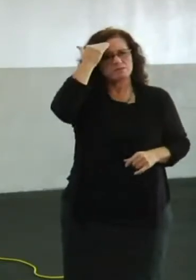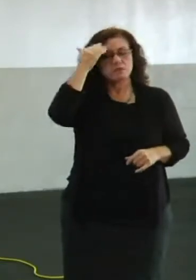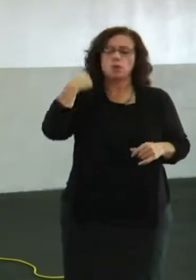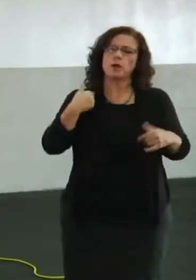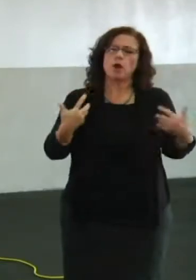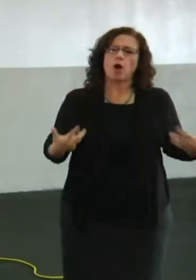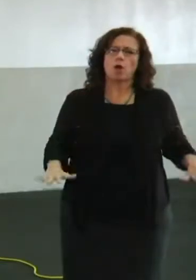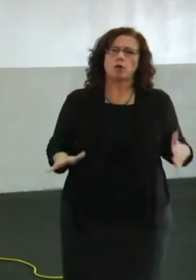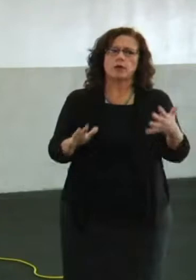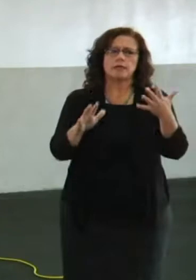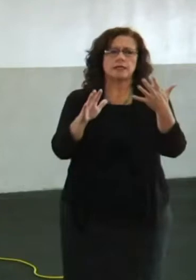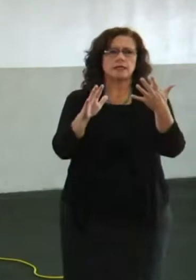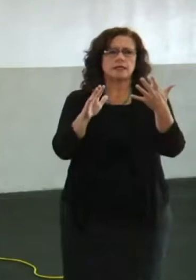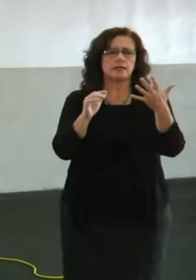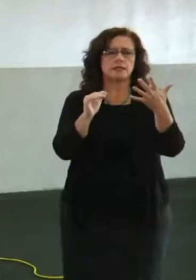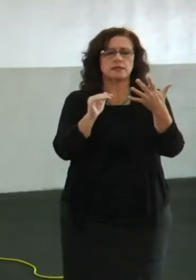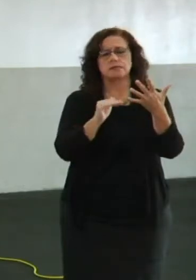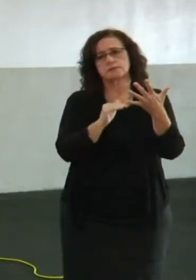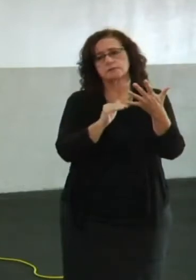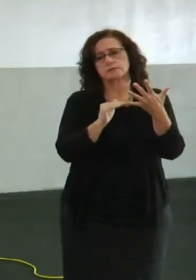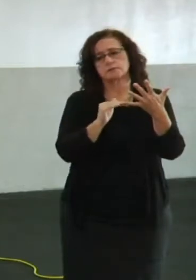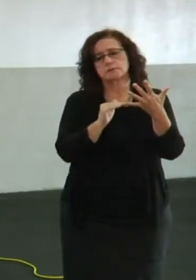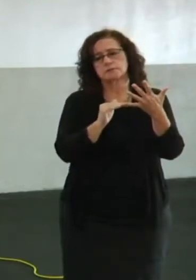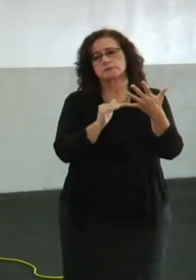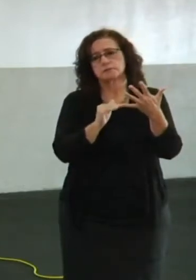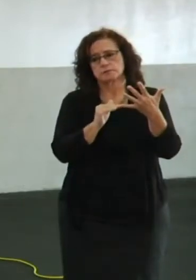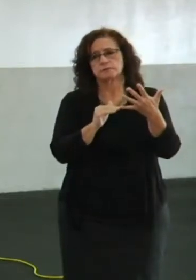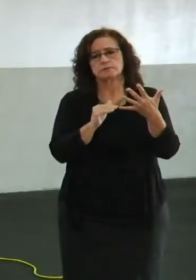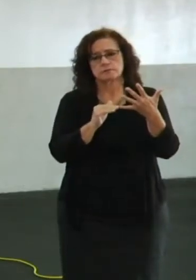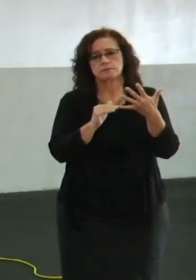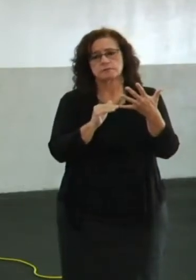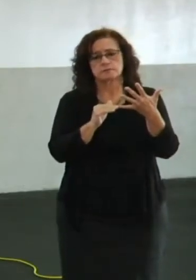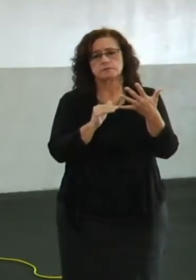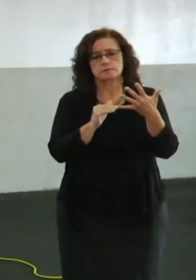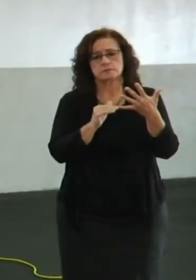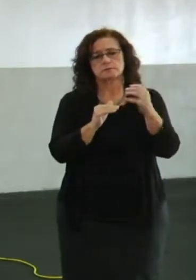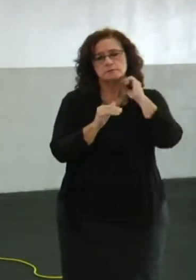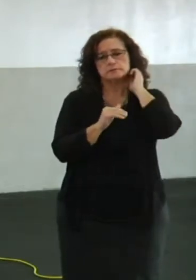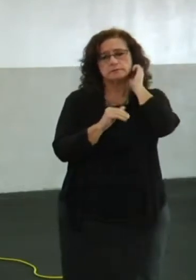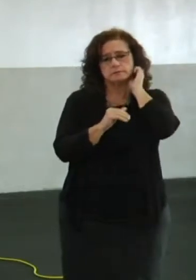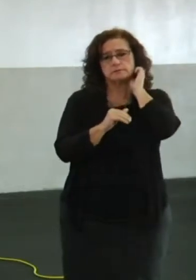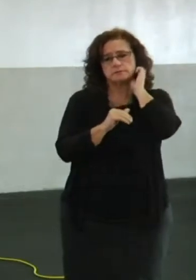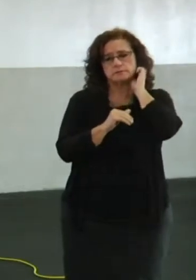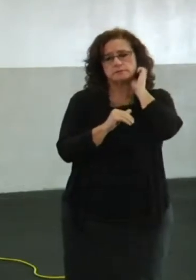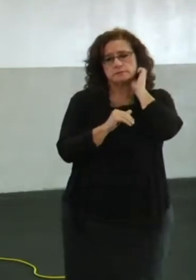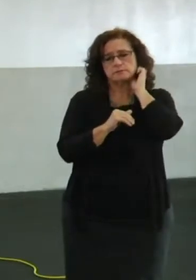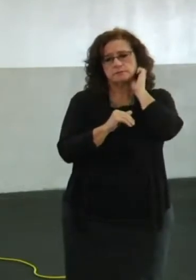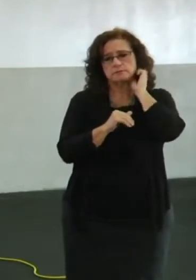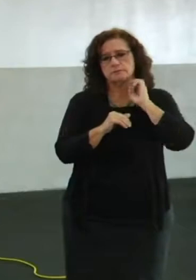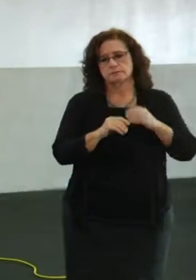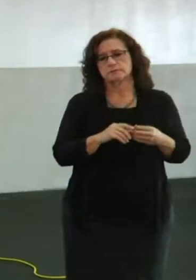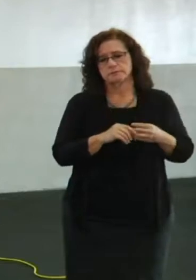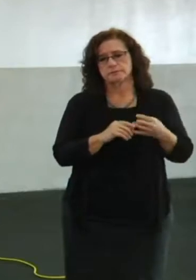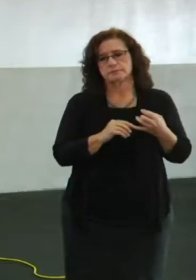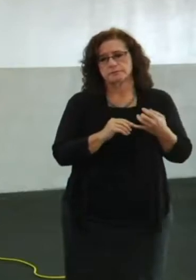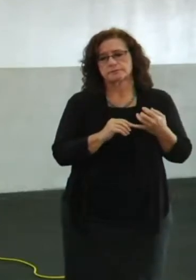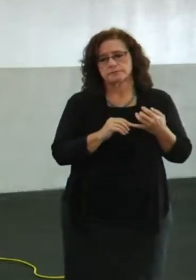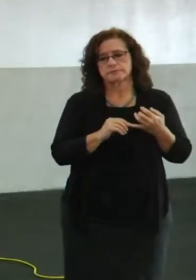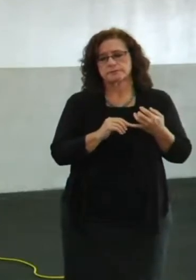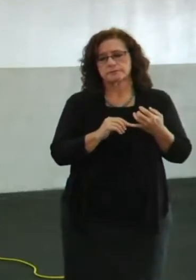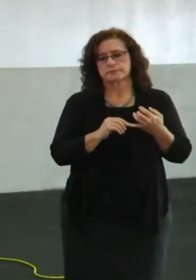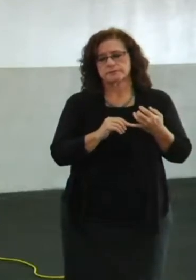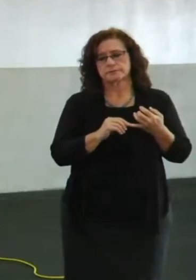first week of meeting the purple tier metrics, meaning we have now more than